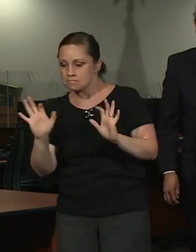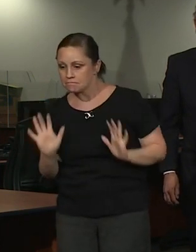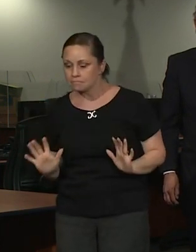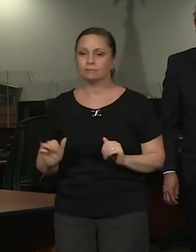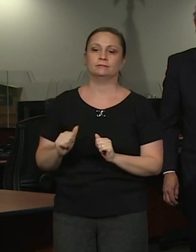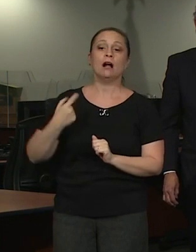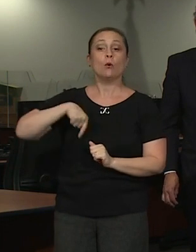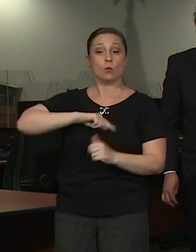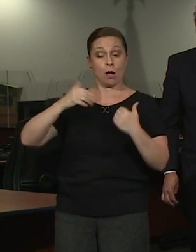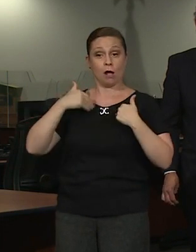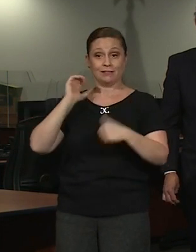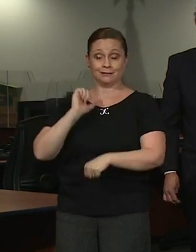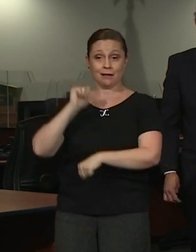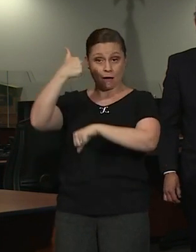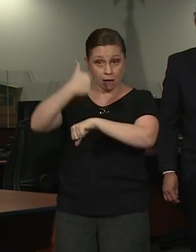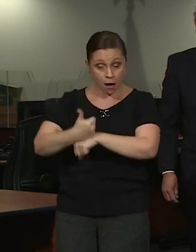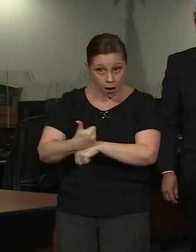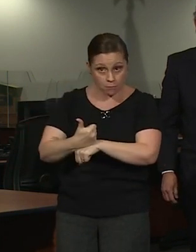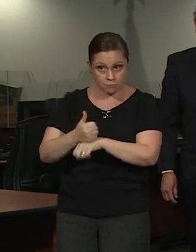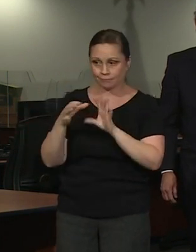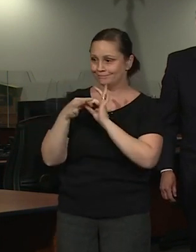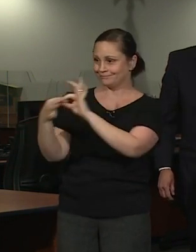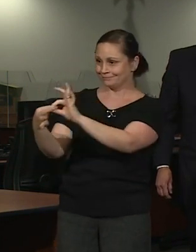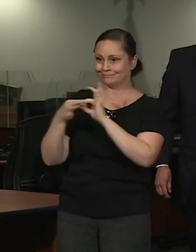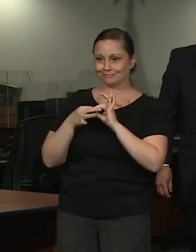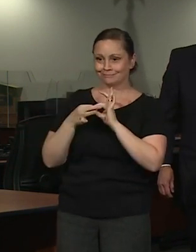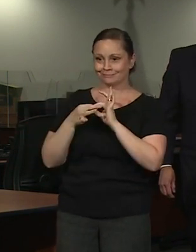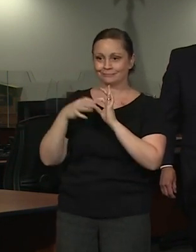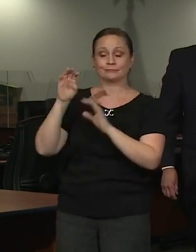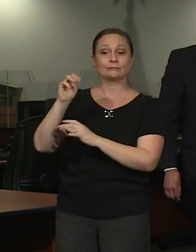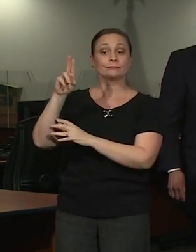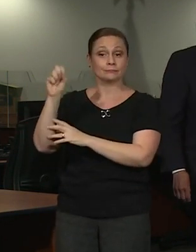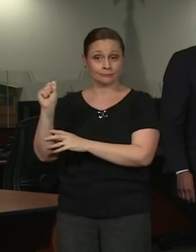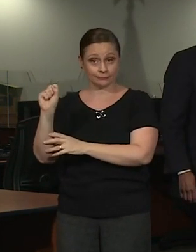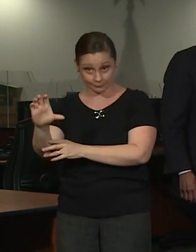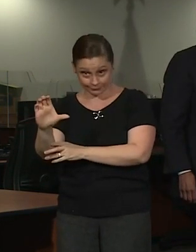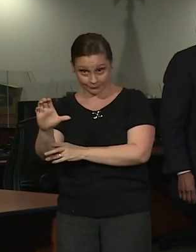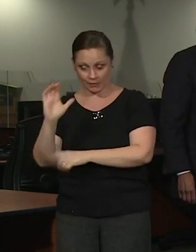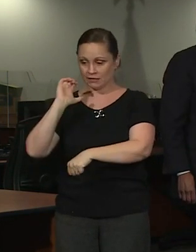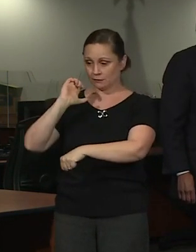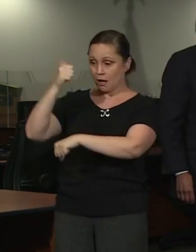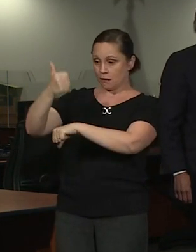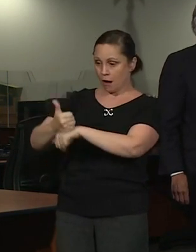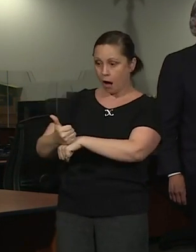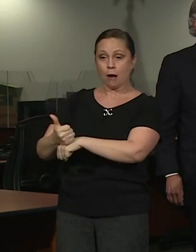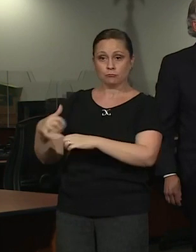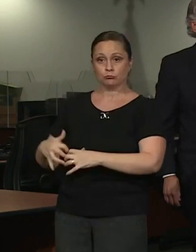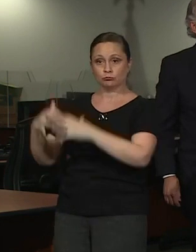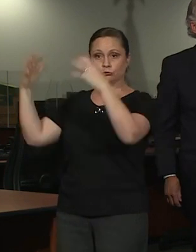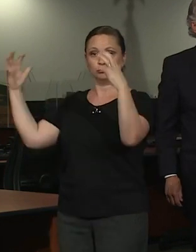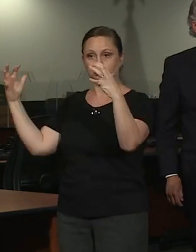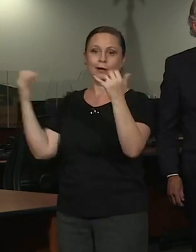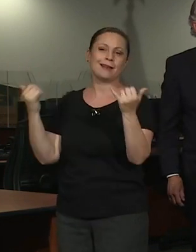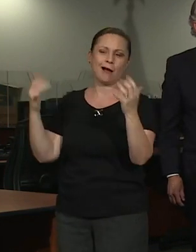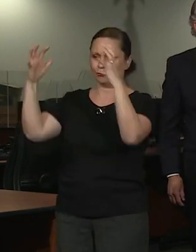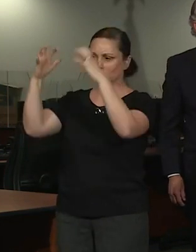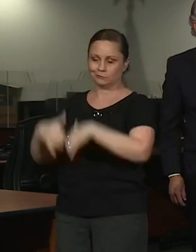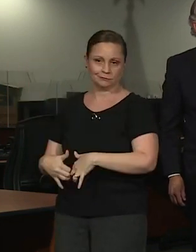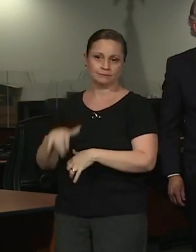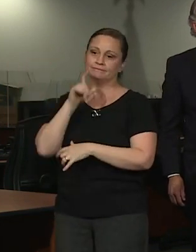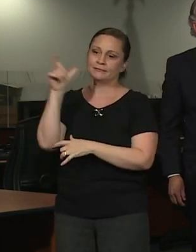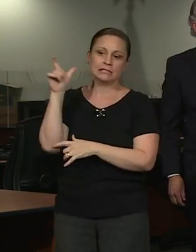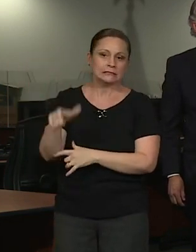put it into place in concert with MUSC. We set up a facility. It was since taken down because there was no need to have it up